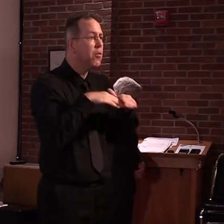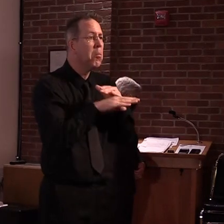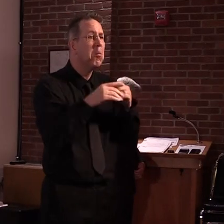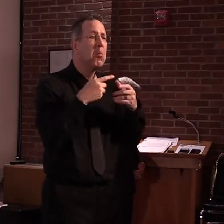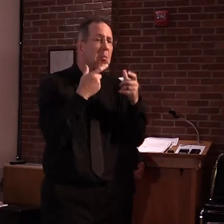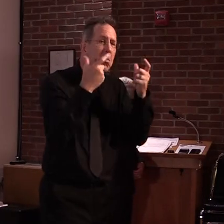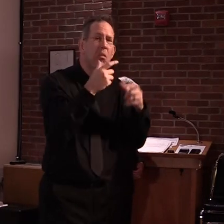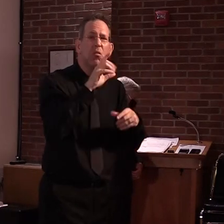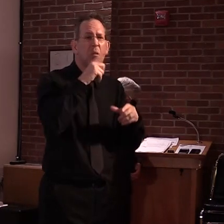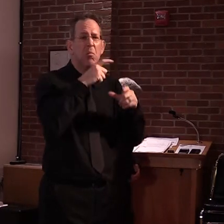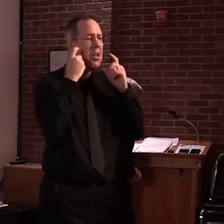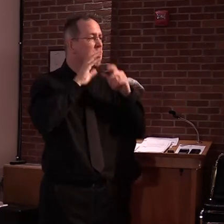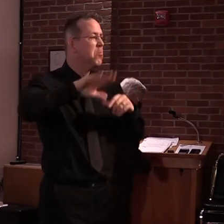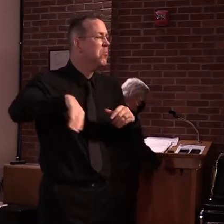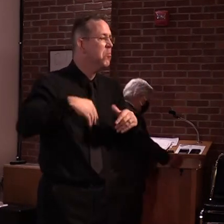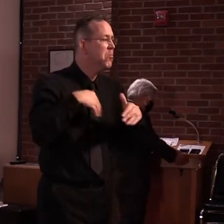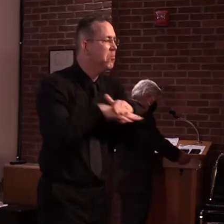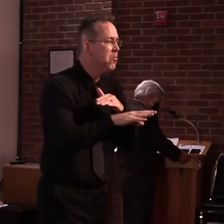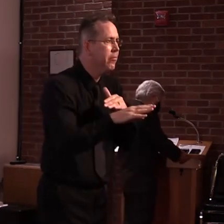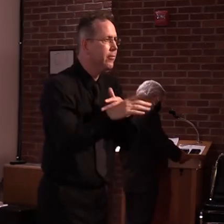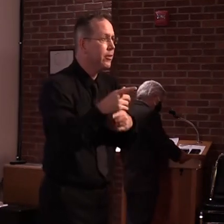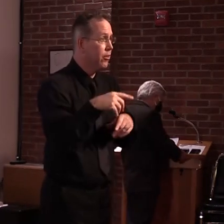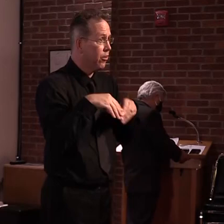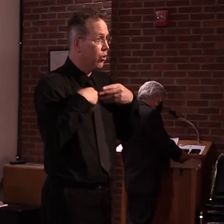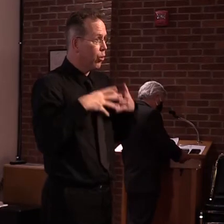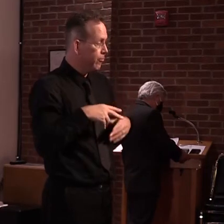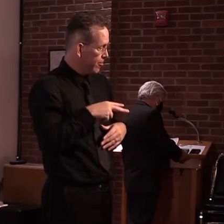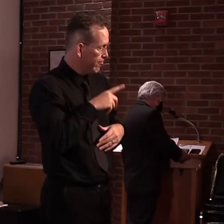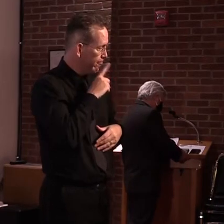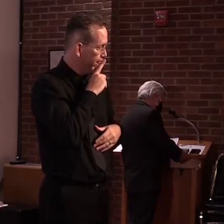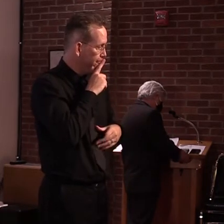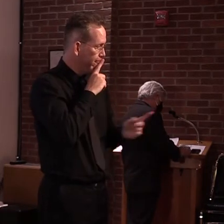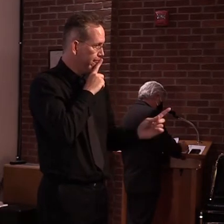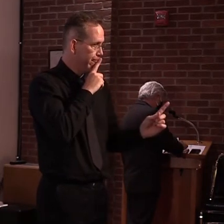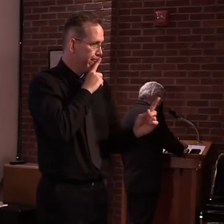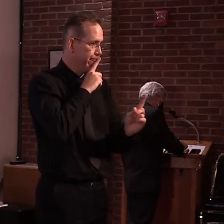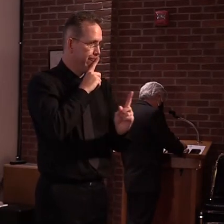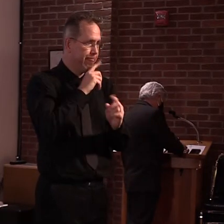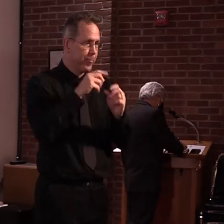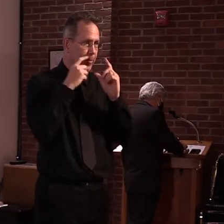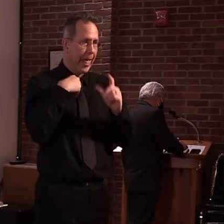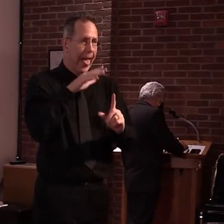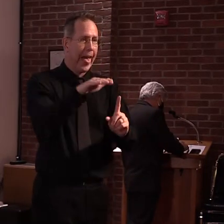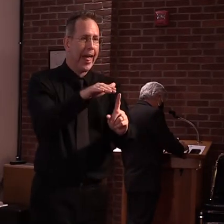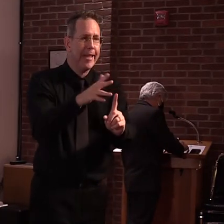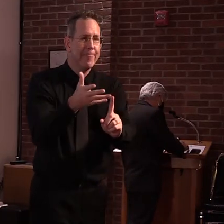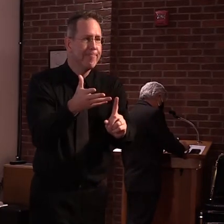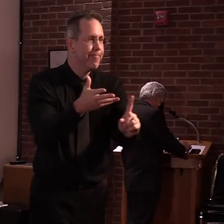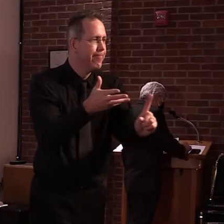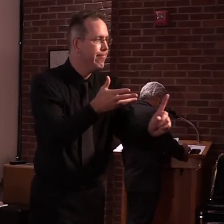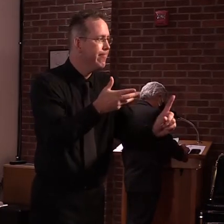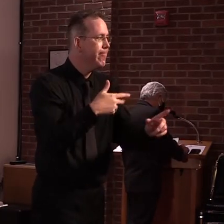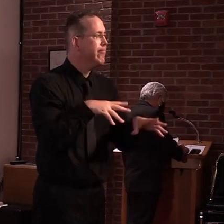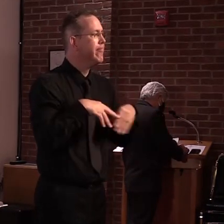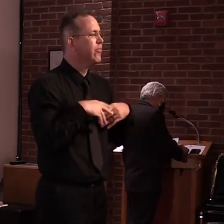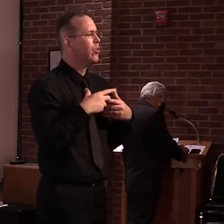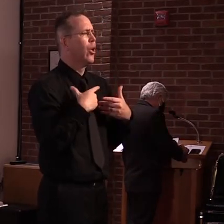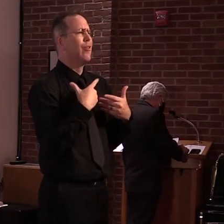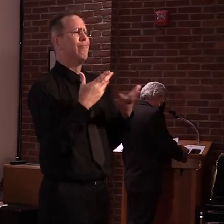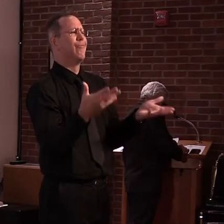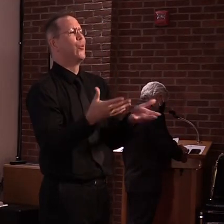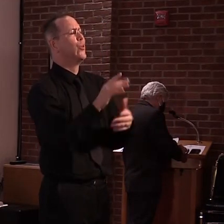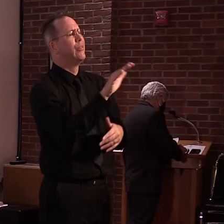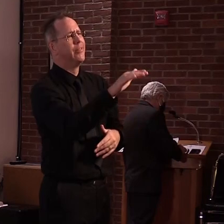can necessarily control. We can just encourage it and encourage the public to do it for the sake of others. As far as